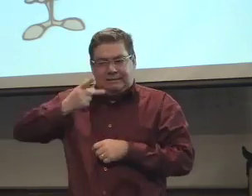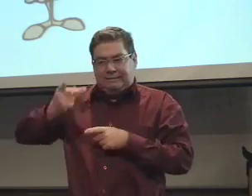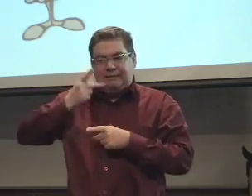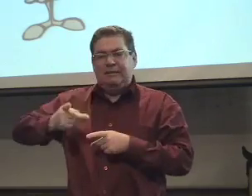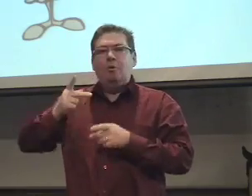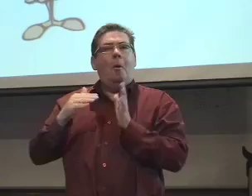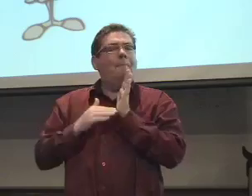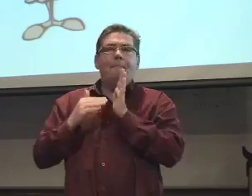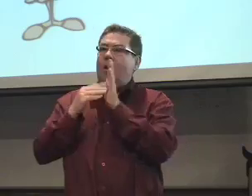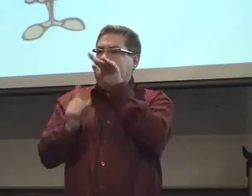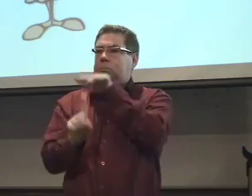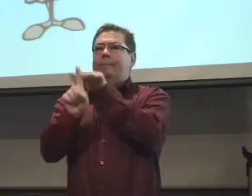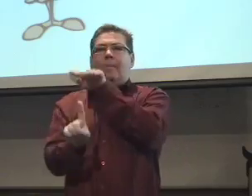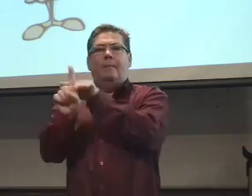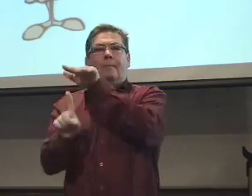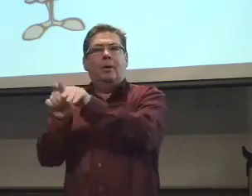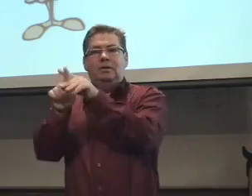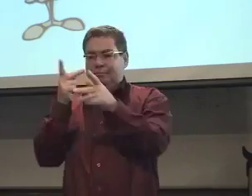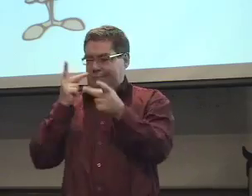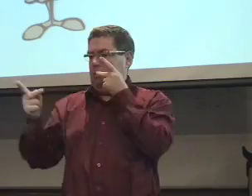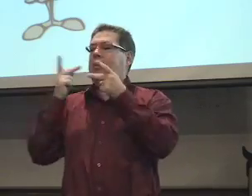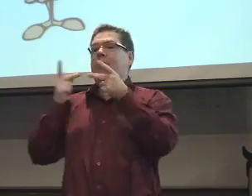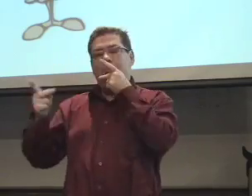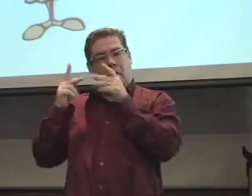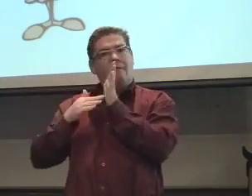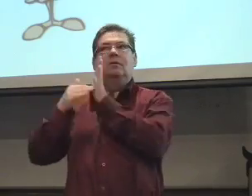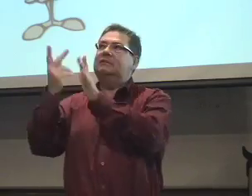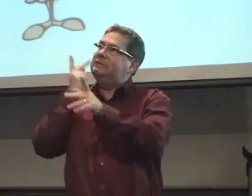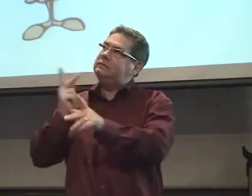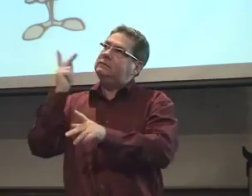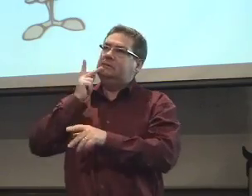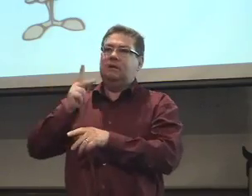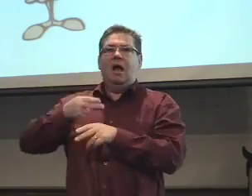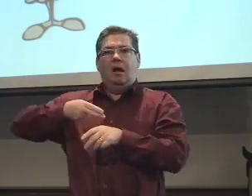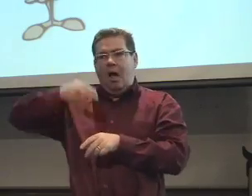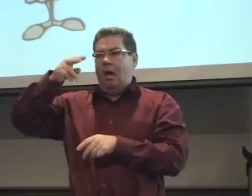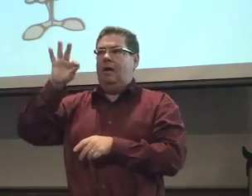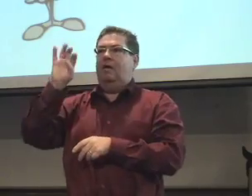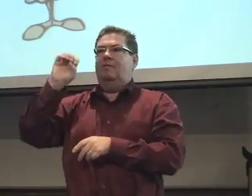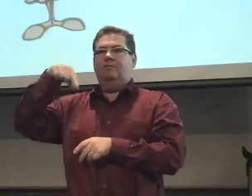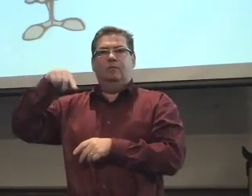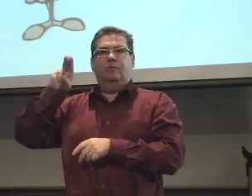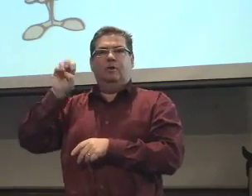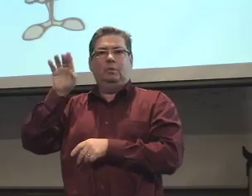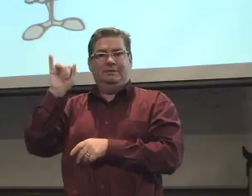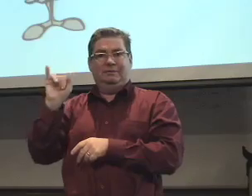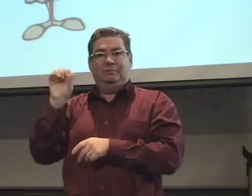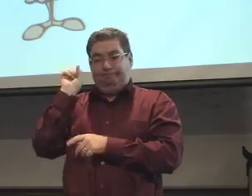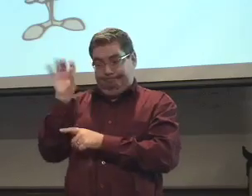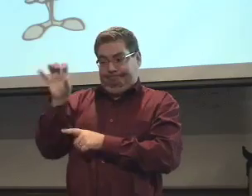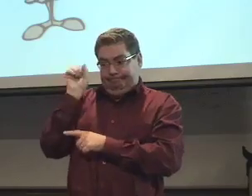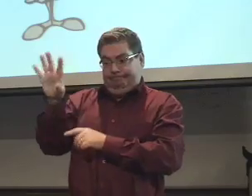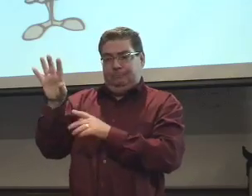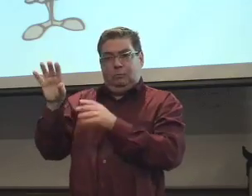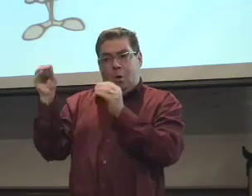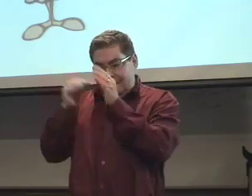the most frequent words in print. So the idea is that if you really drill these into the kids and make them work with